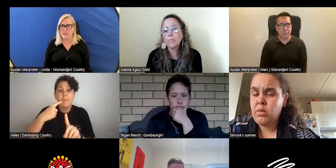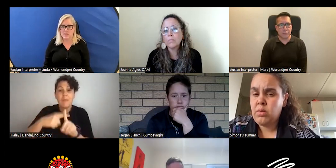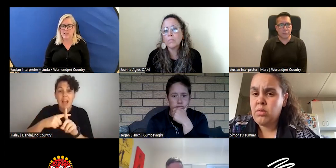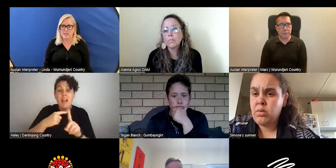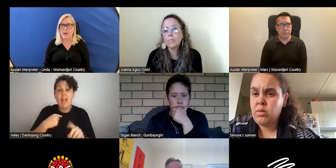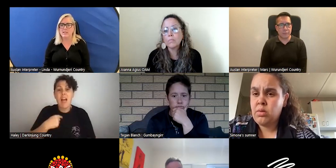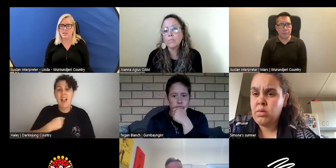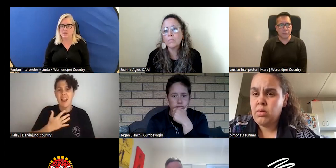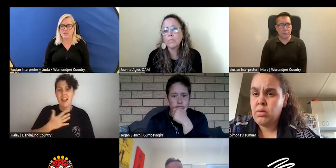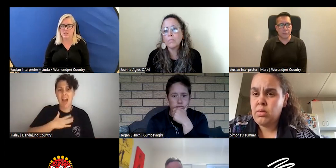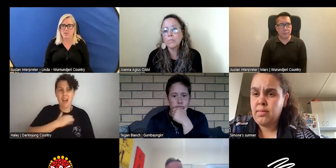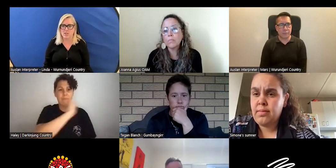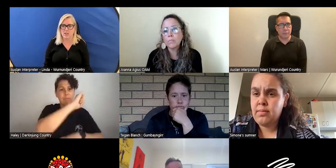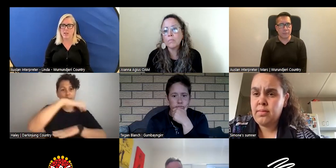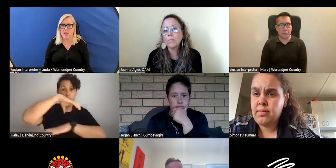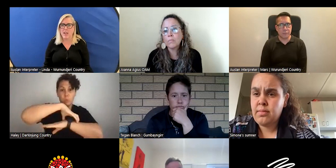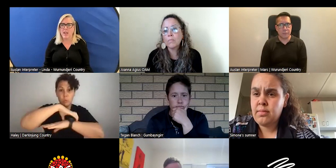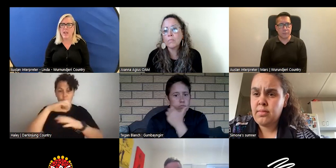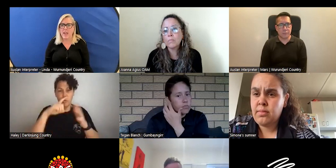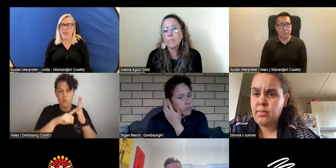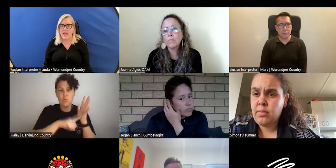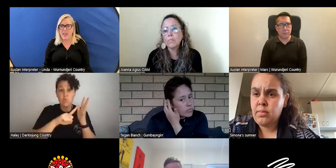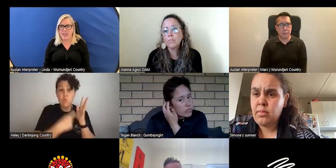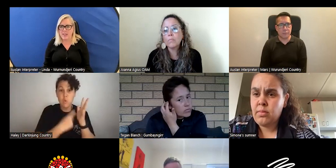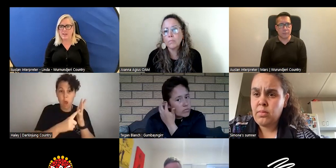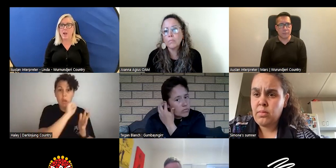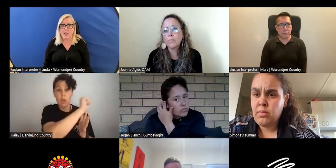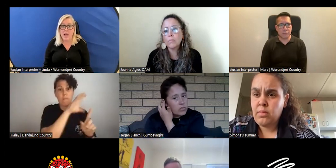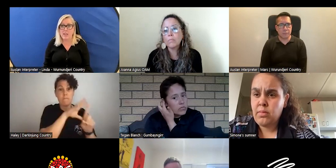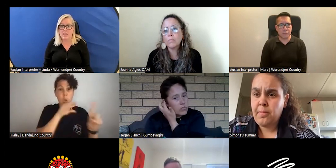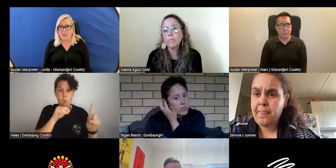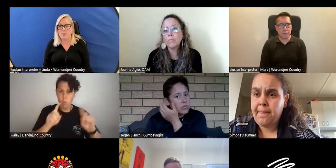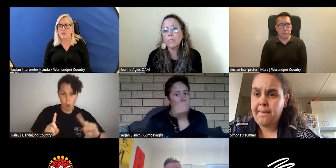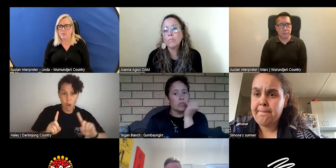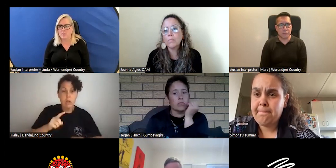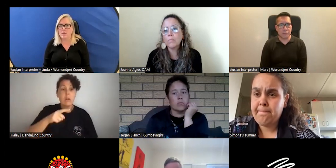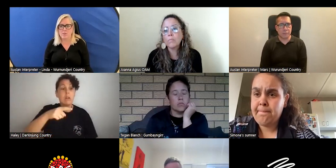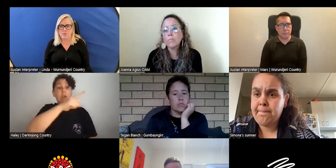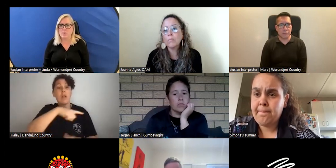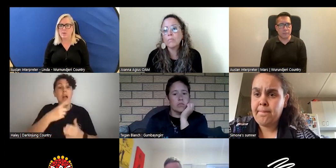amendment is made to the Constitution. And I like the